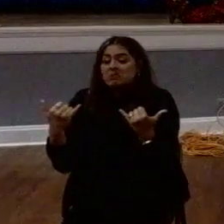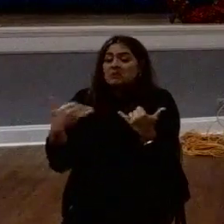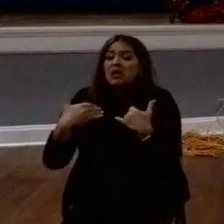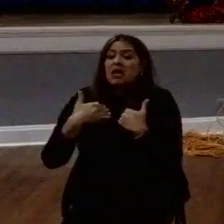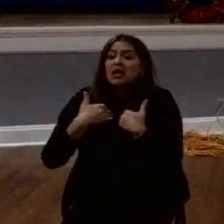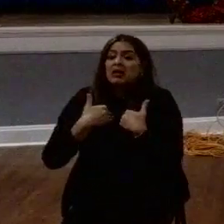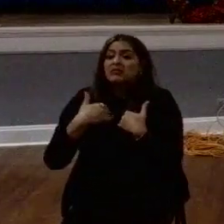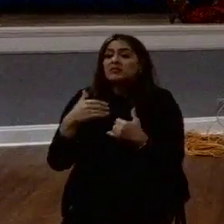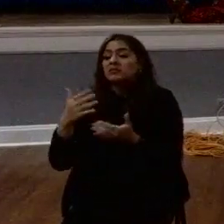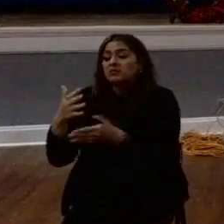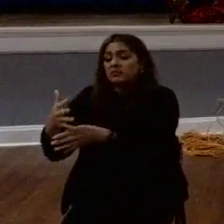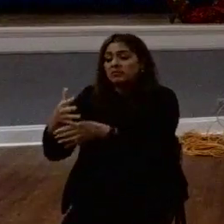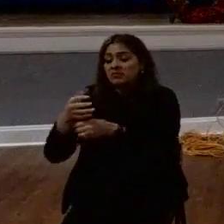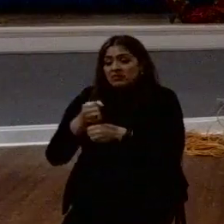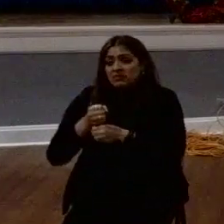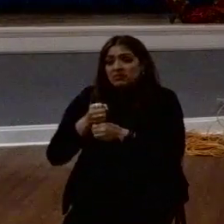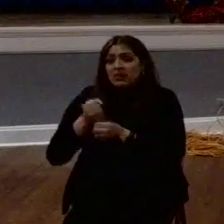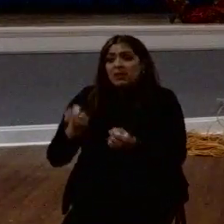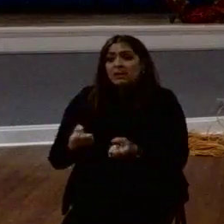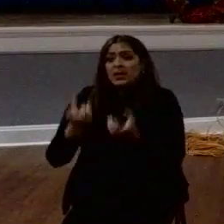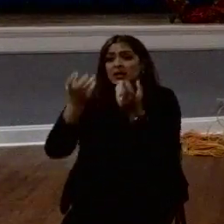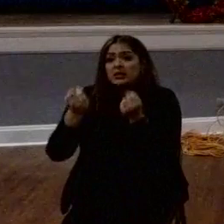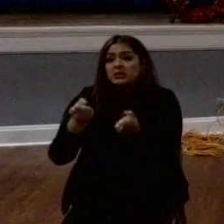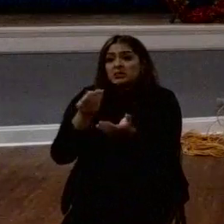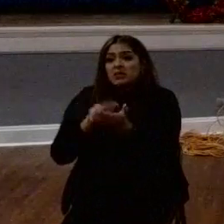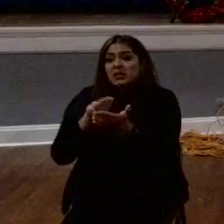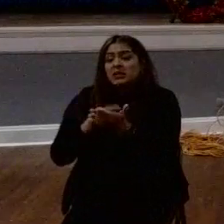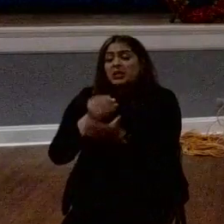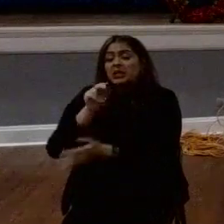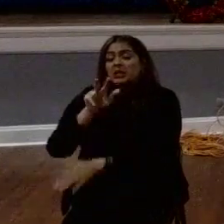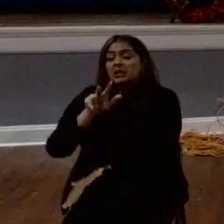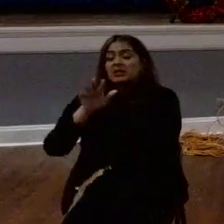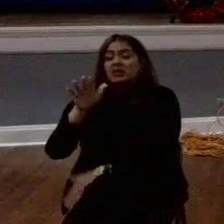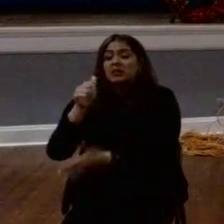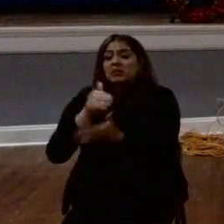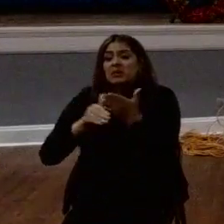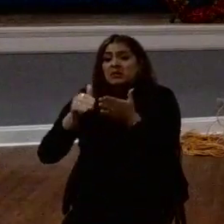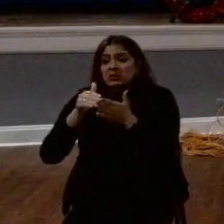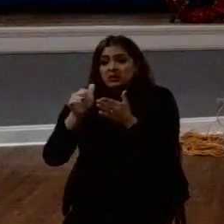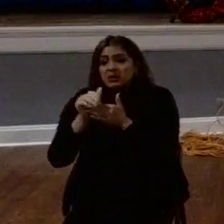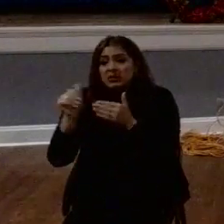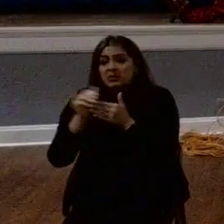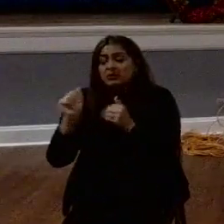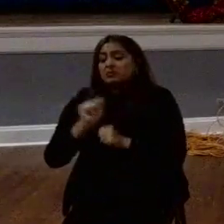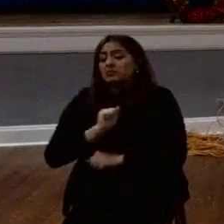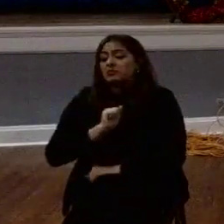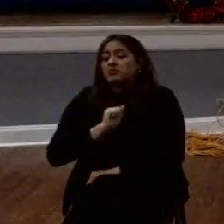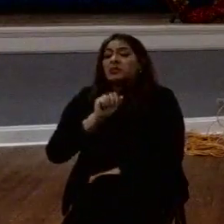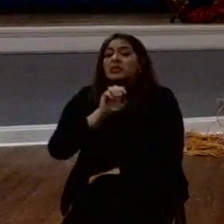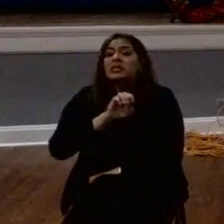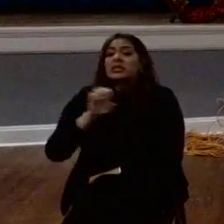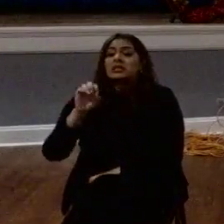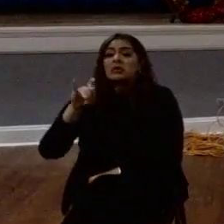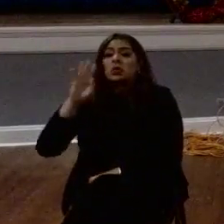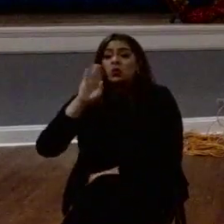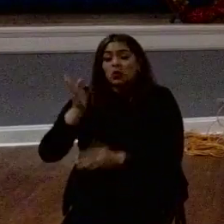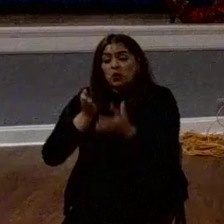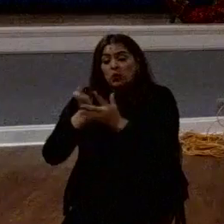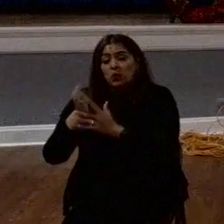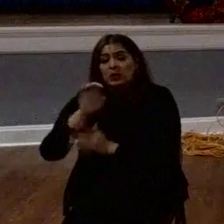million in funding. The East Spoke will go through the east side of San